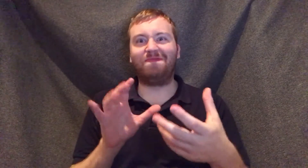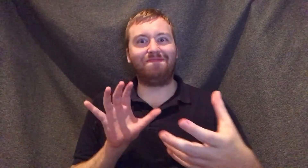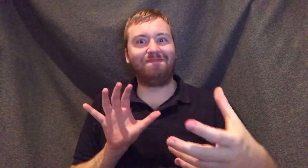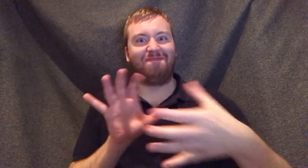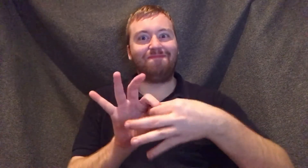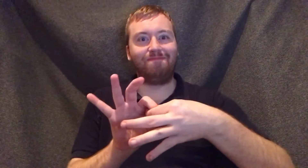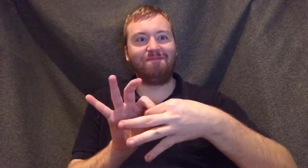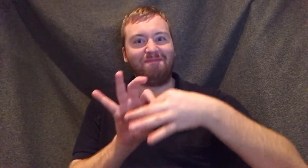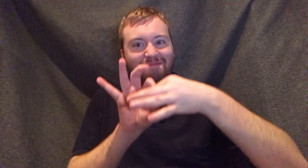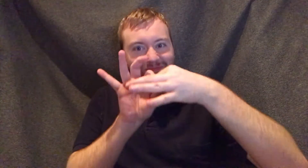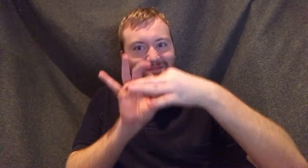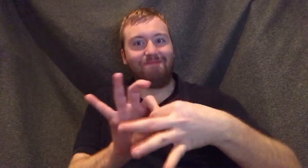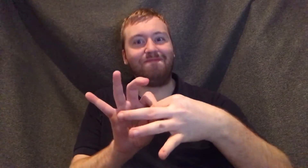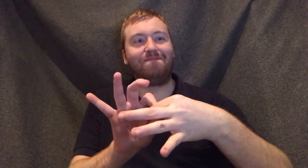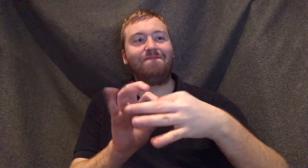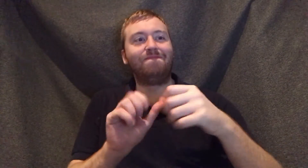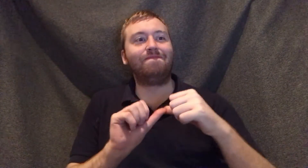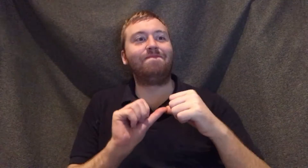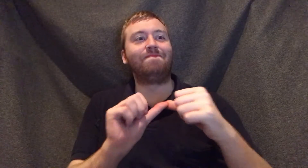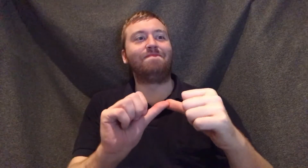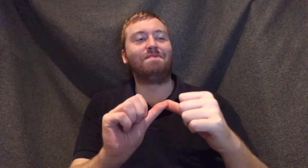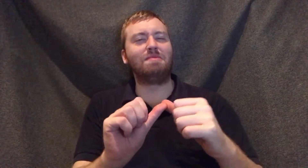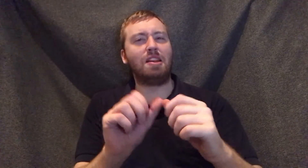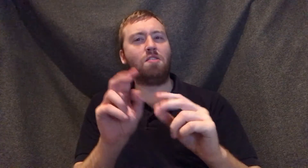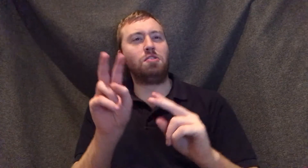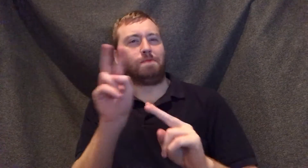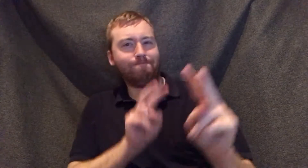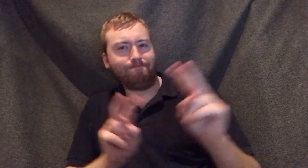Lisa is 13. She has autism and attends a mainstream school.